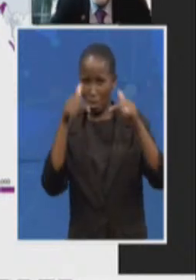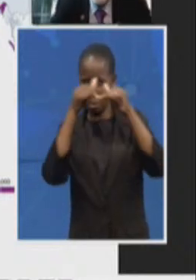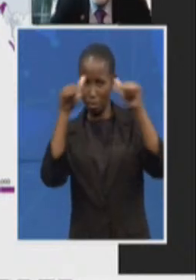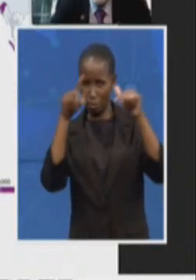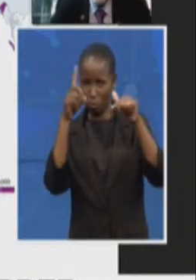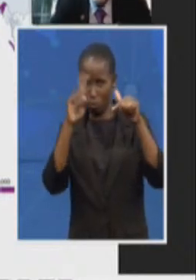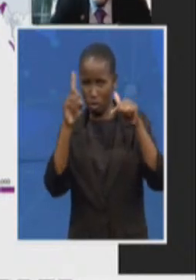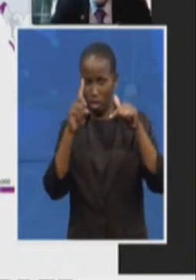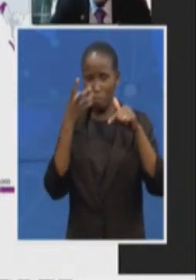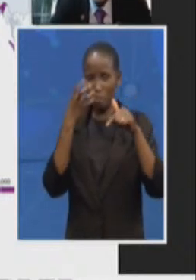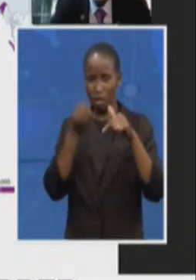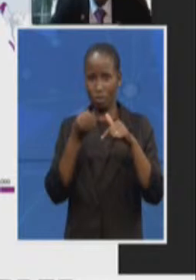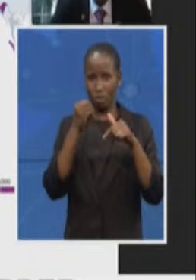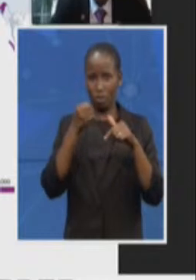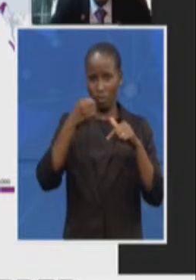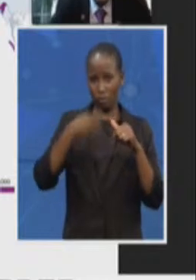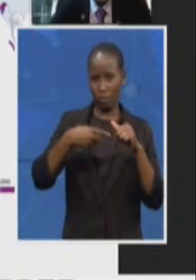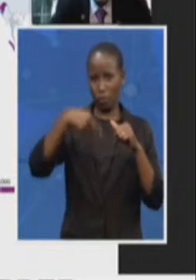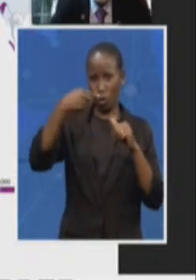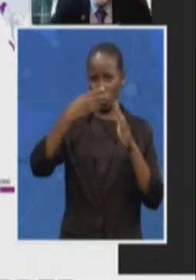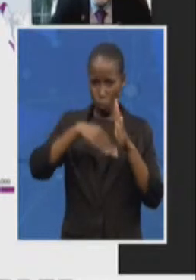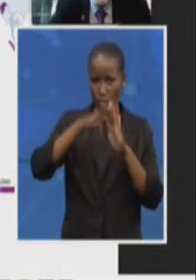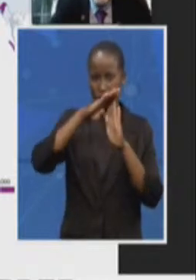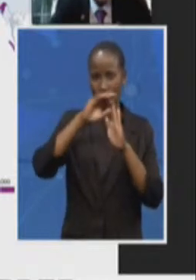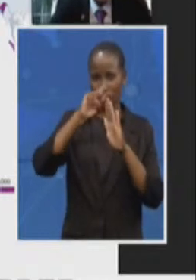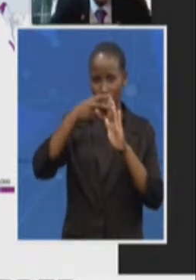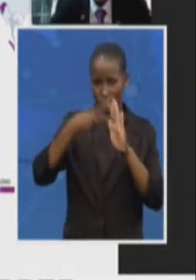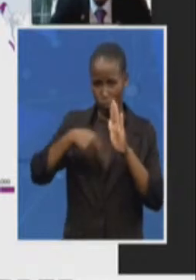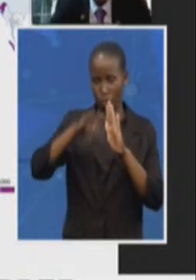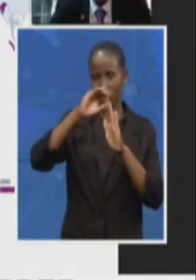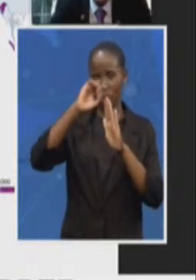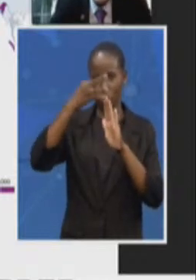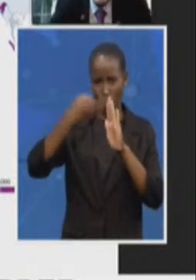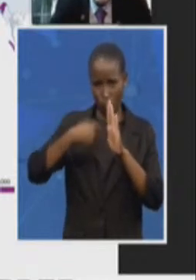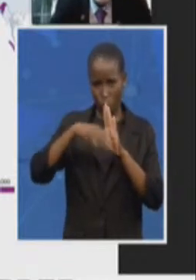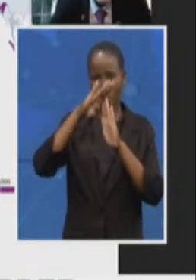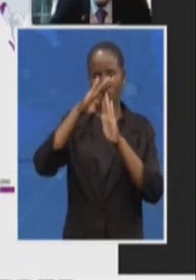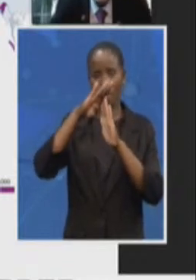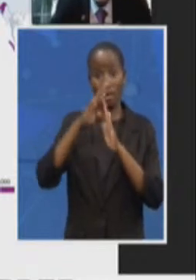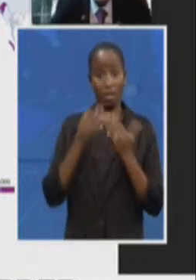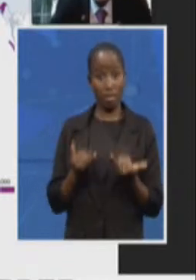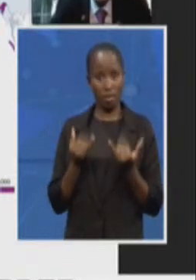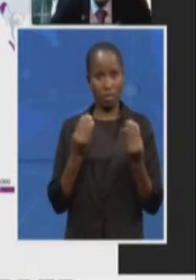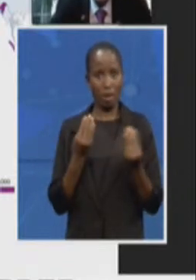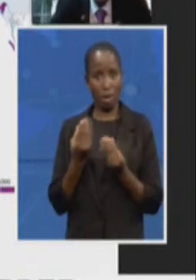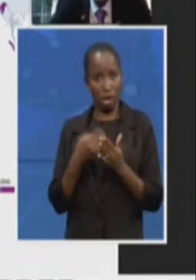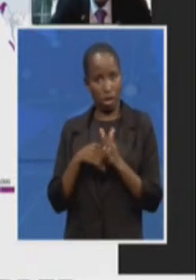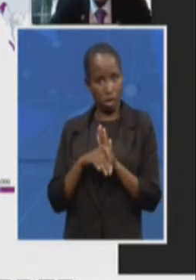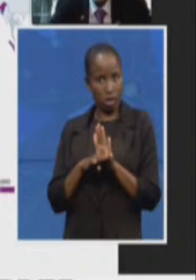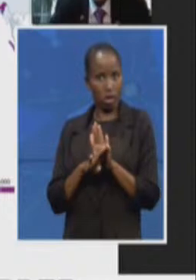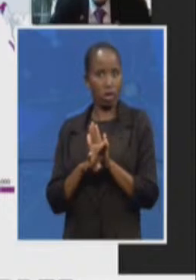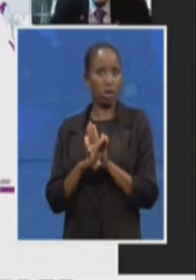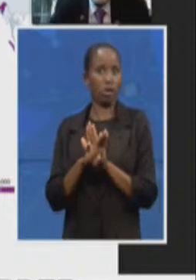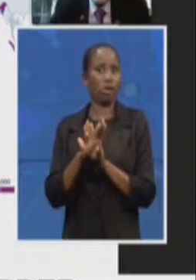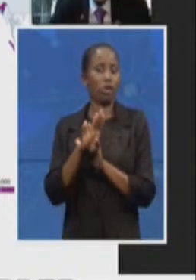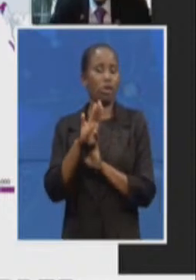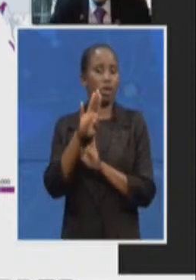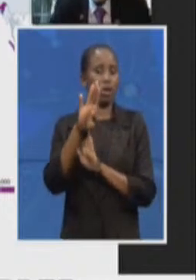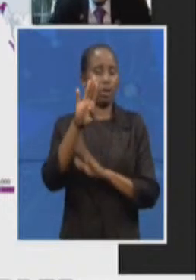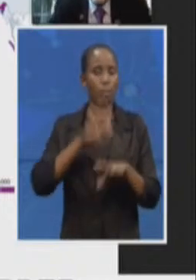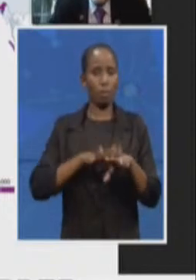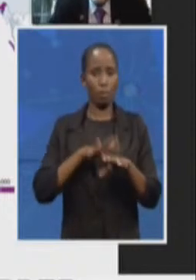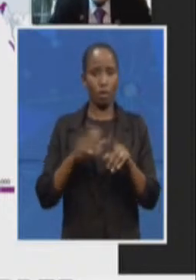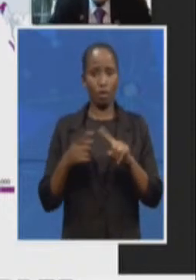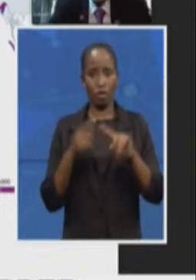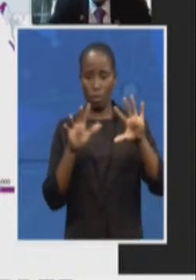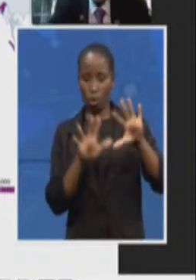wave, and the numbers are now steadily increasing across several continents now. And so we may be at a